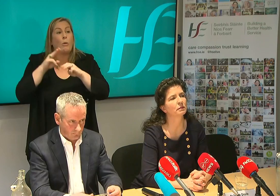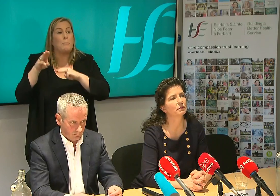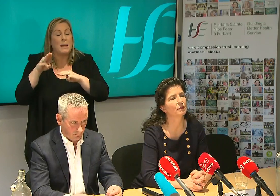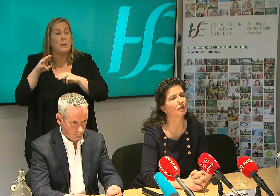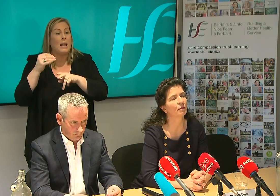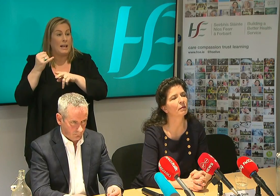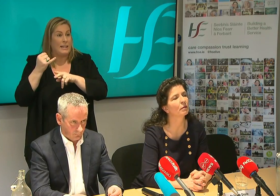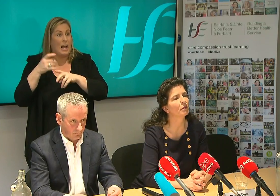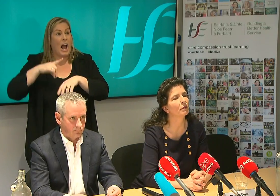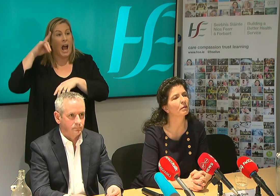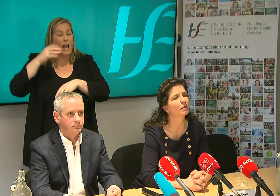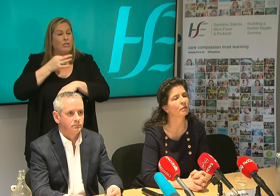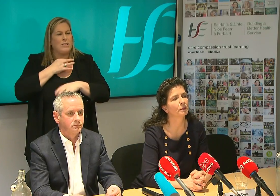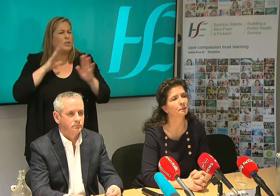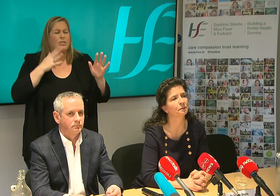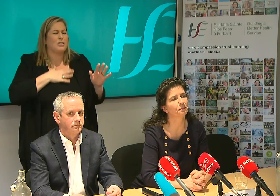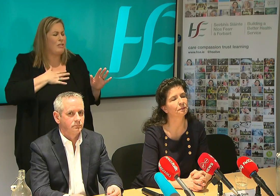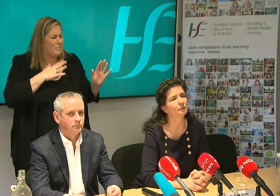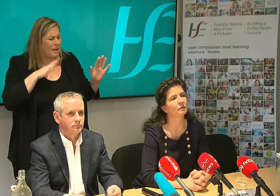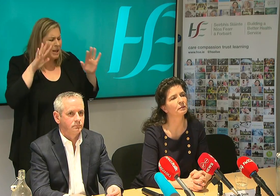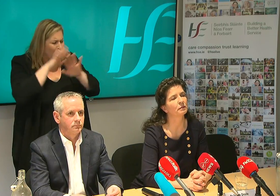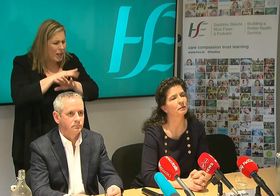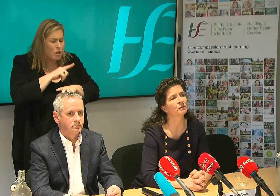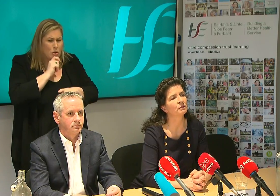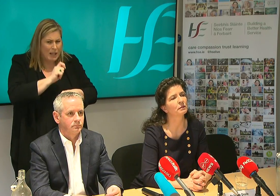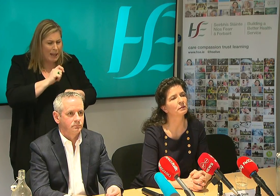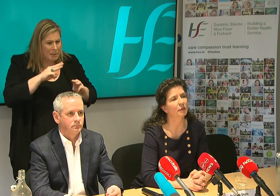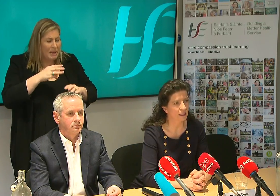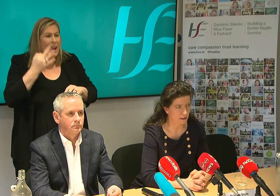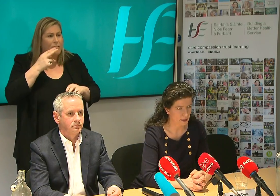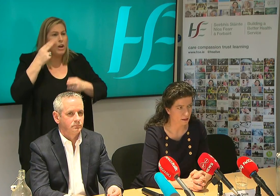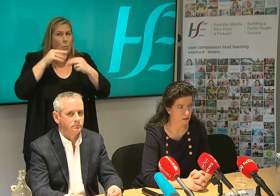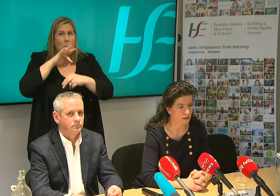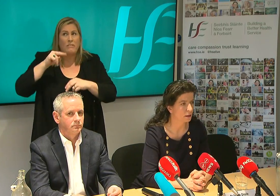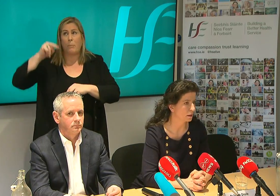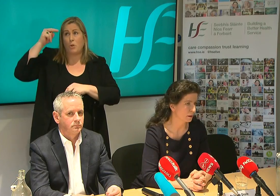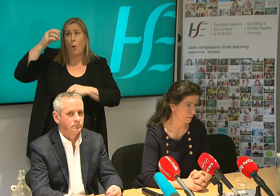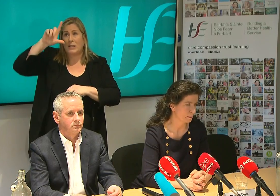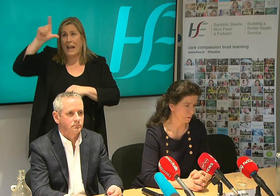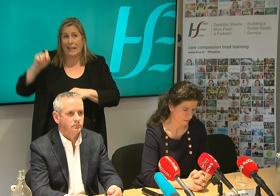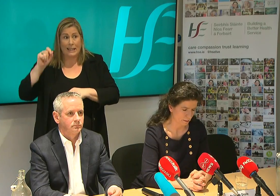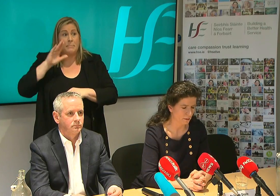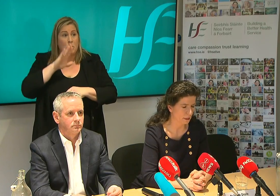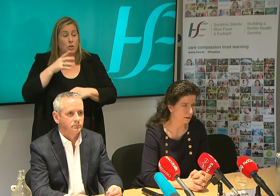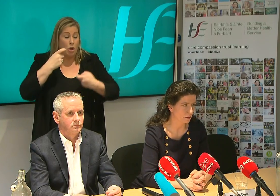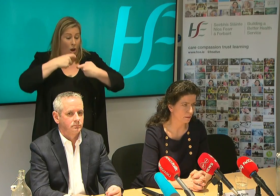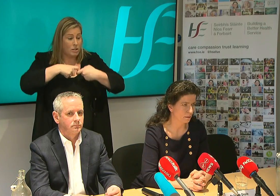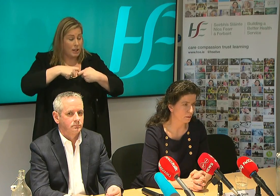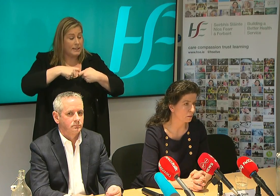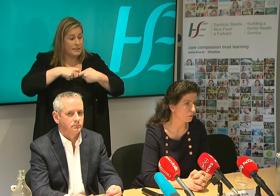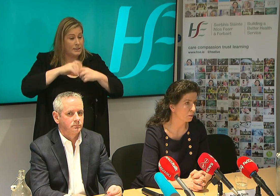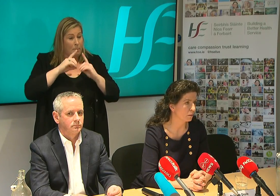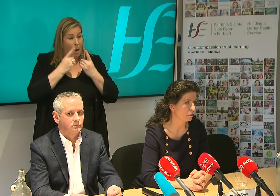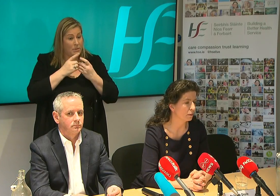areas. I'm just a bit unclear. You're asking people to come back from, let's say, Norway this week, yes, to contact the Department of Public Health,